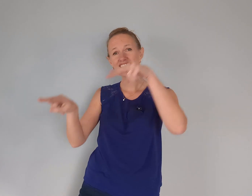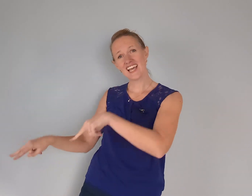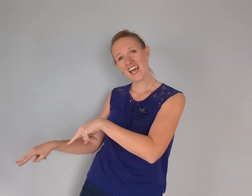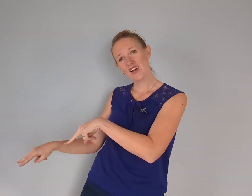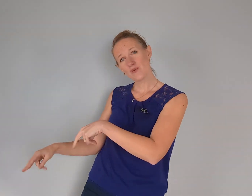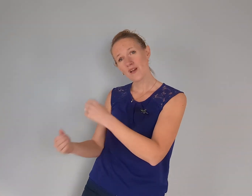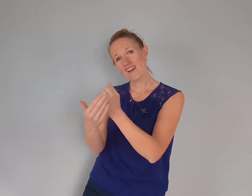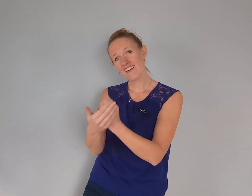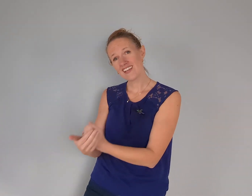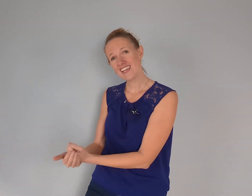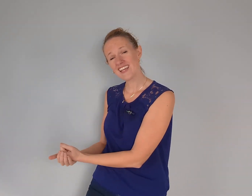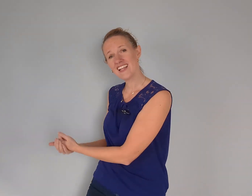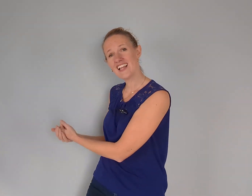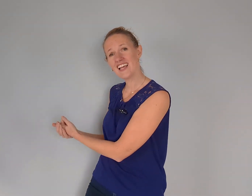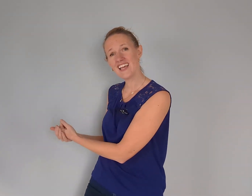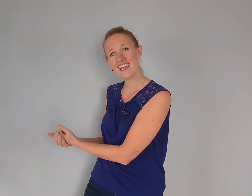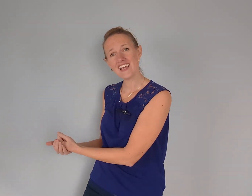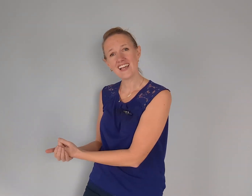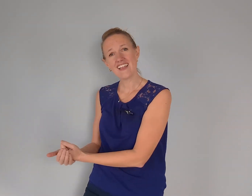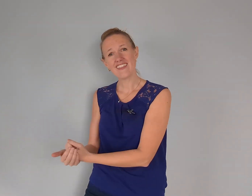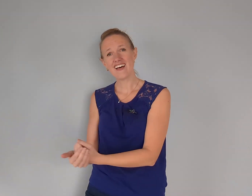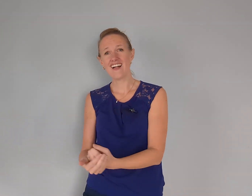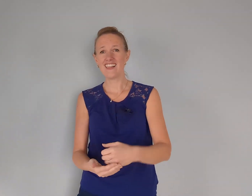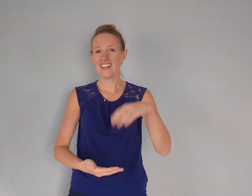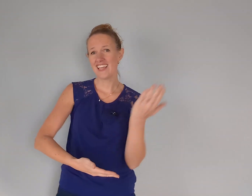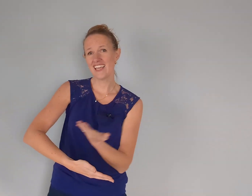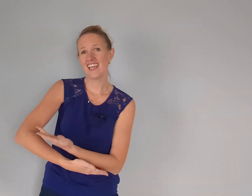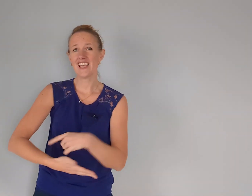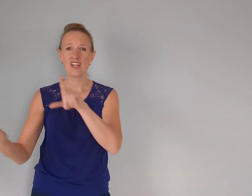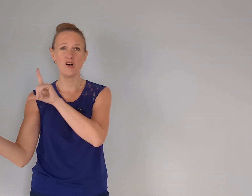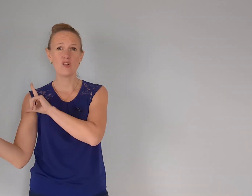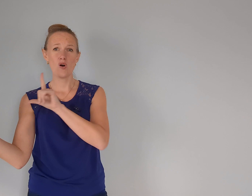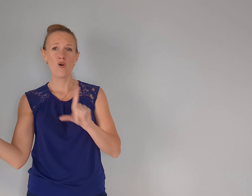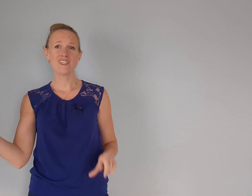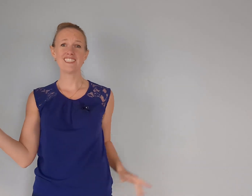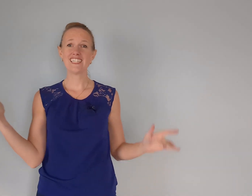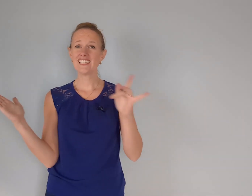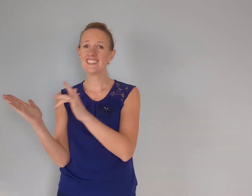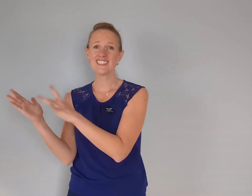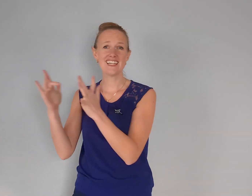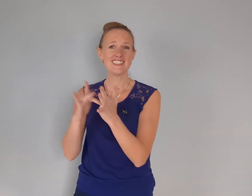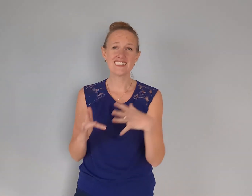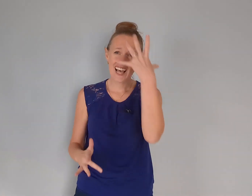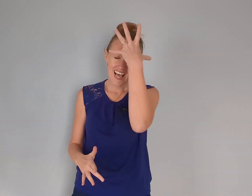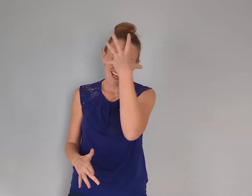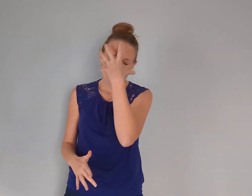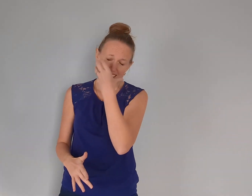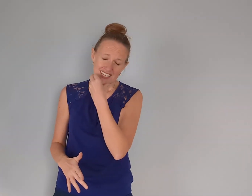looked down where he lay. The little Lord Jesus